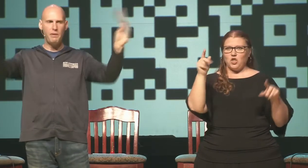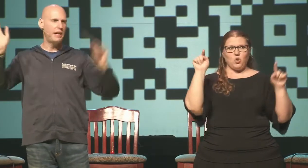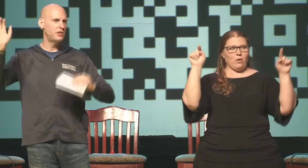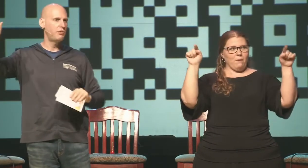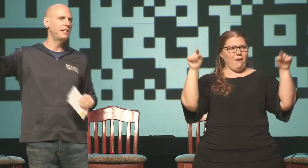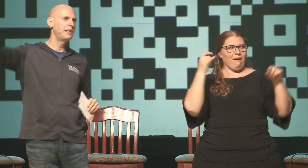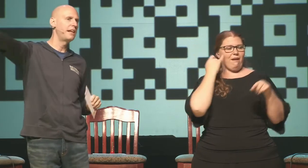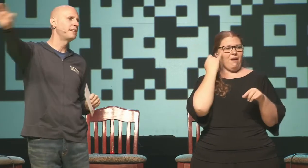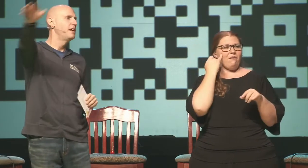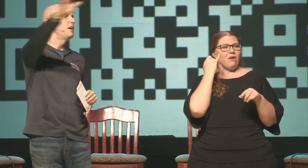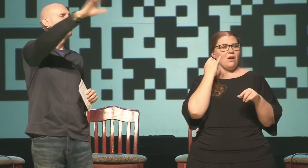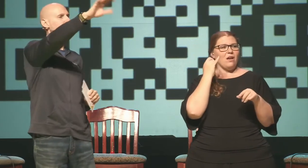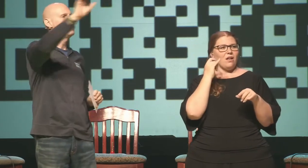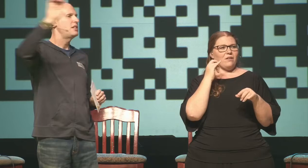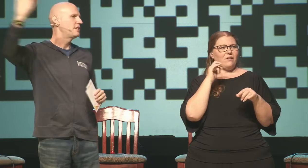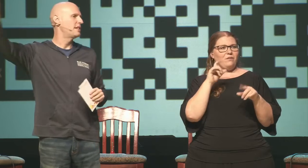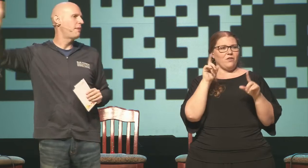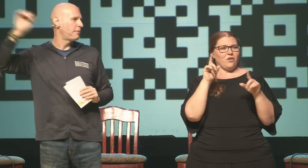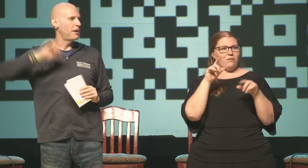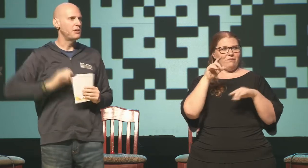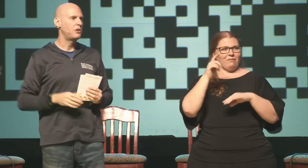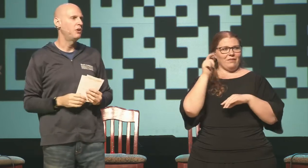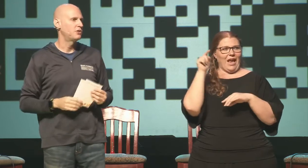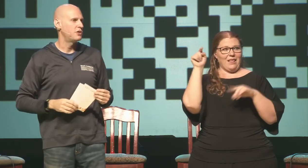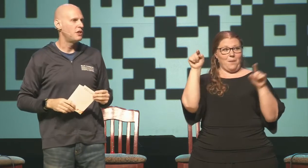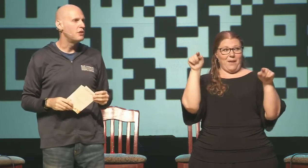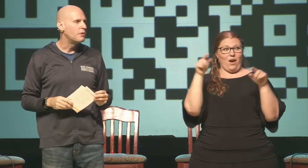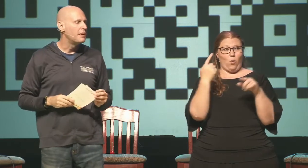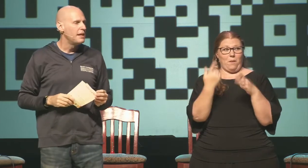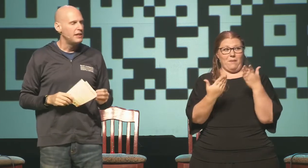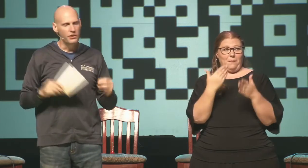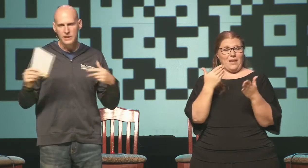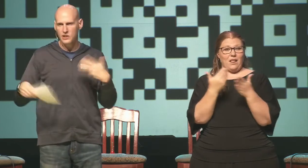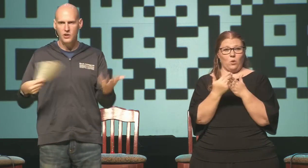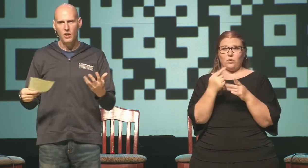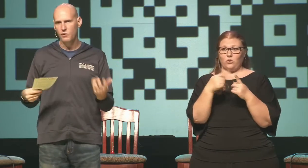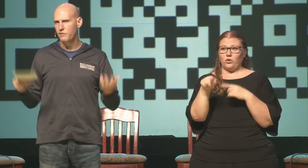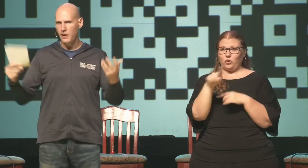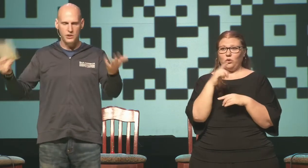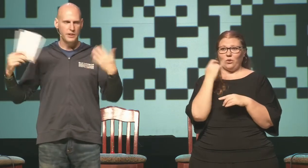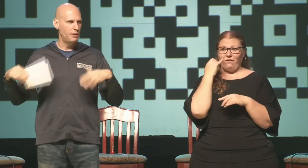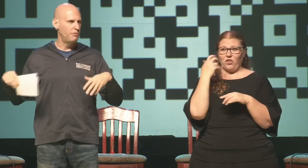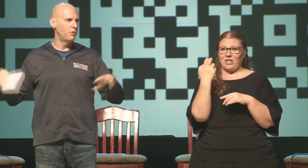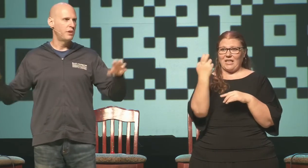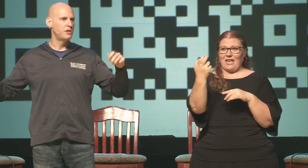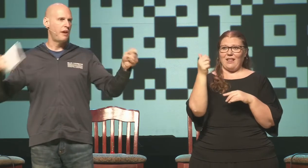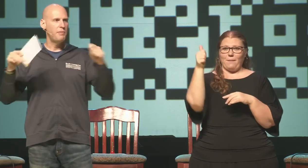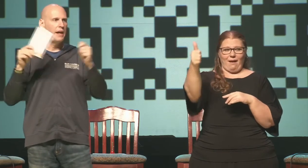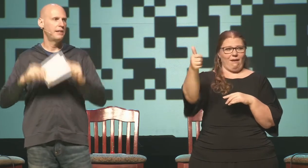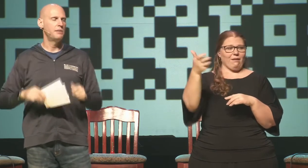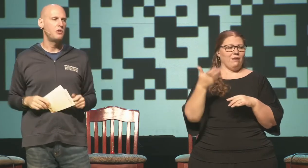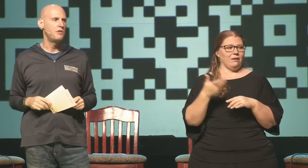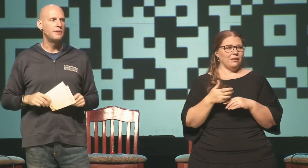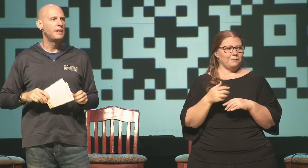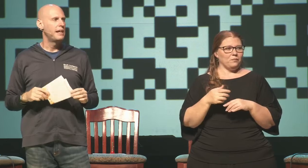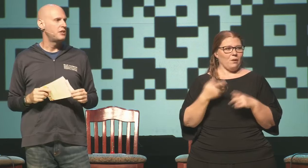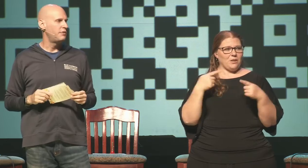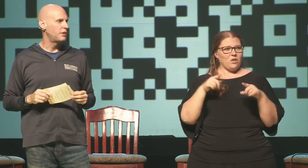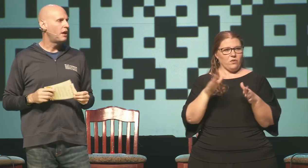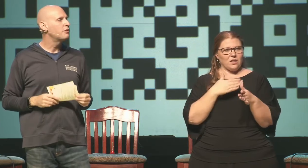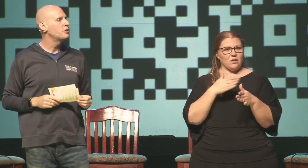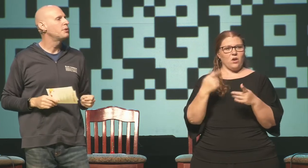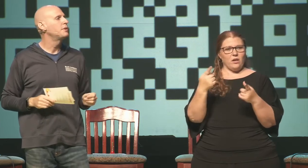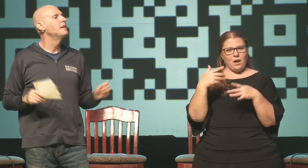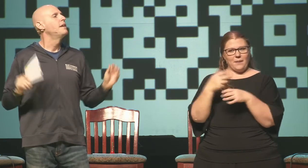towards the back, just recognize one of the stations in the back might be closer to you. During this song, we'll invite you to come forward and grab that communion as you